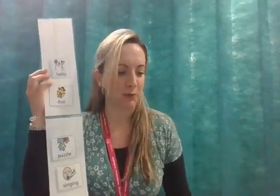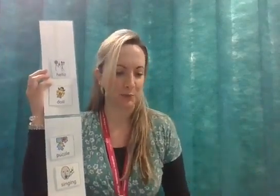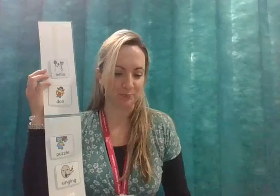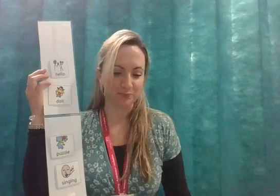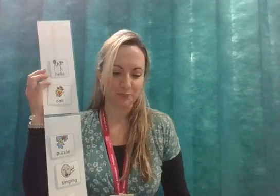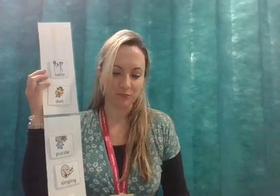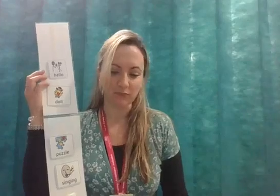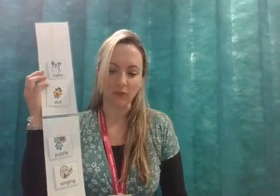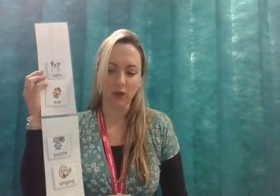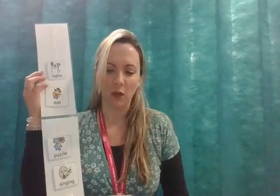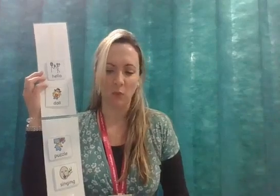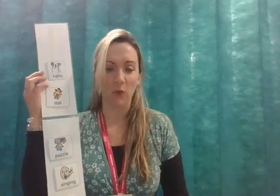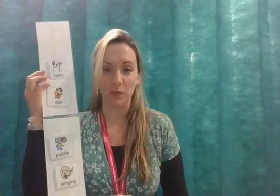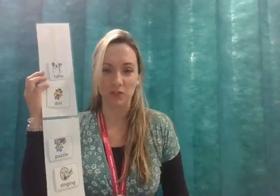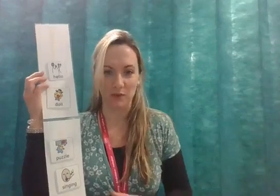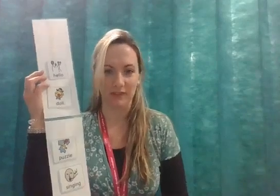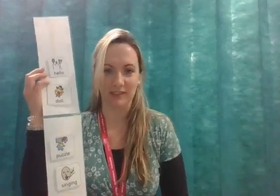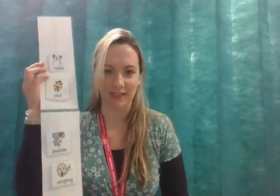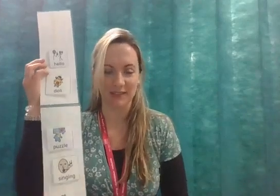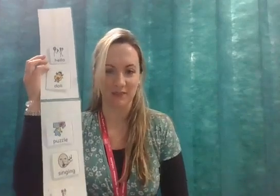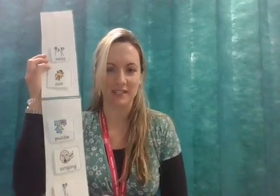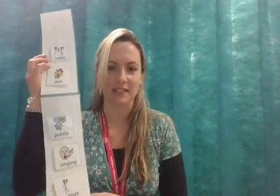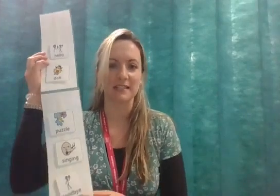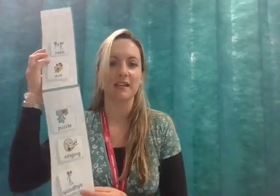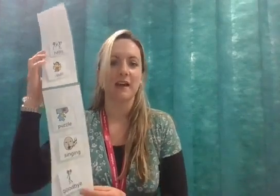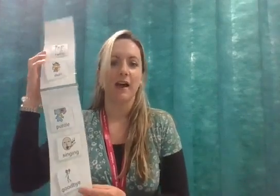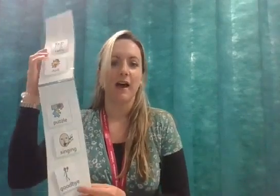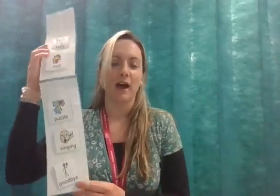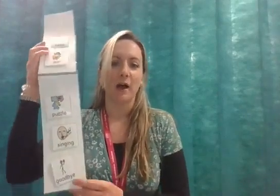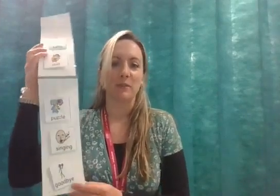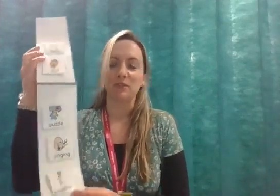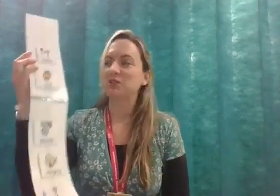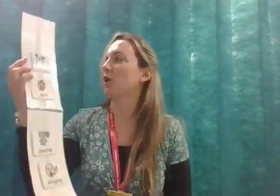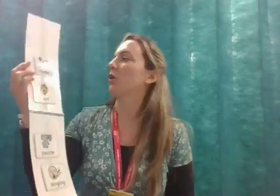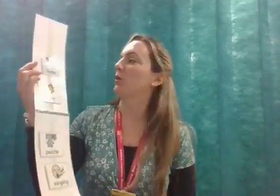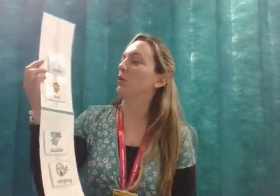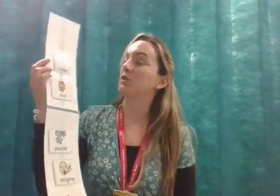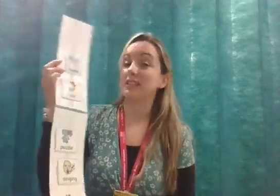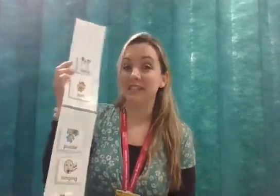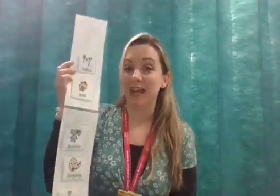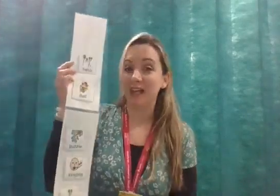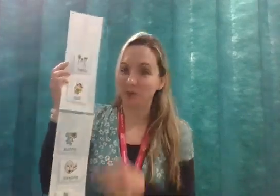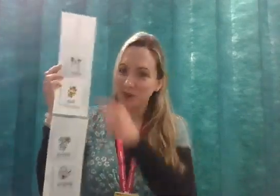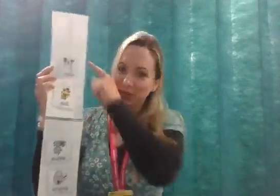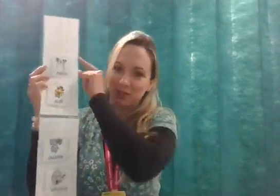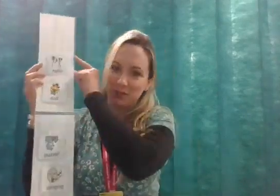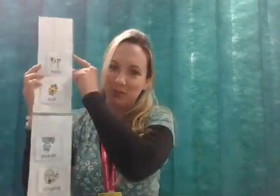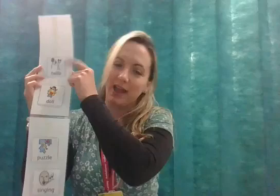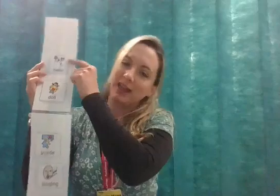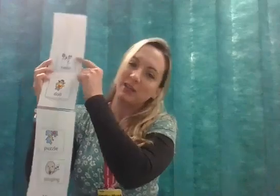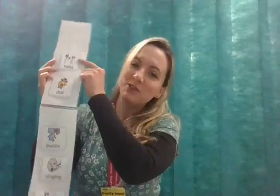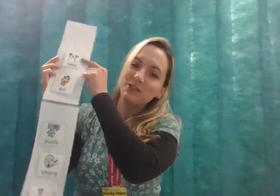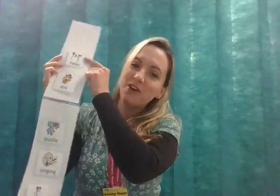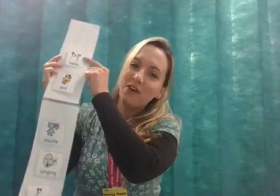simple while we're doing these activities. So today we're going to do our hello